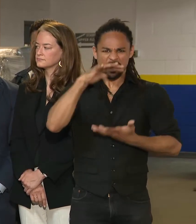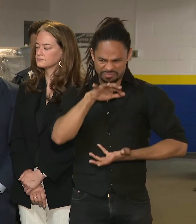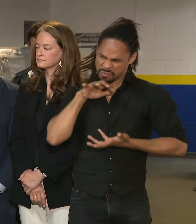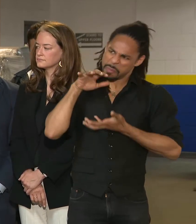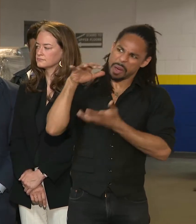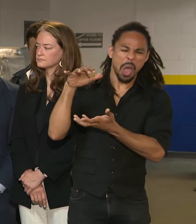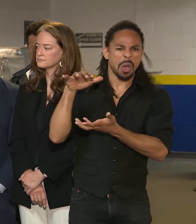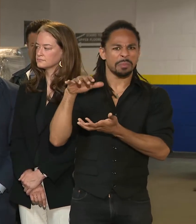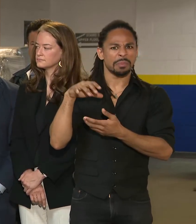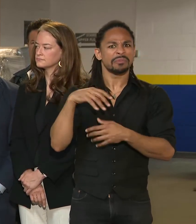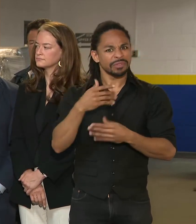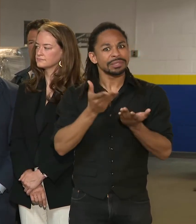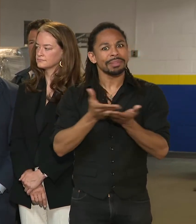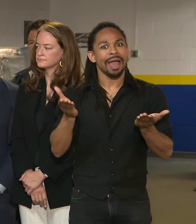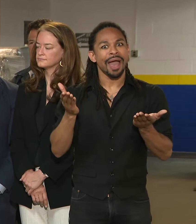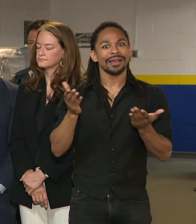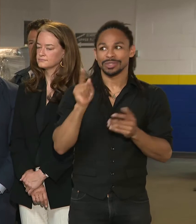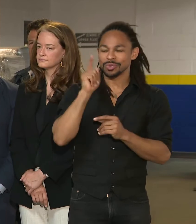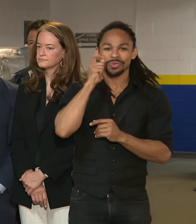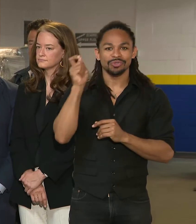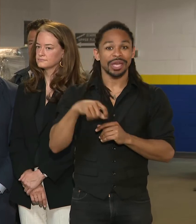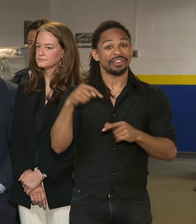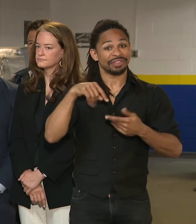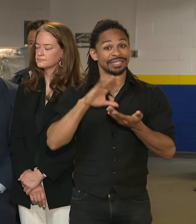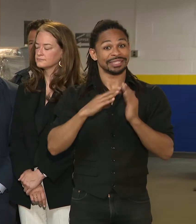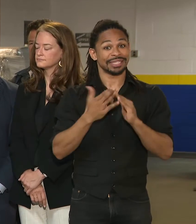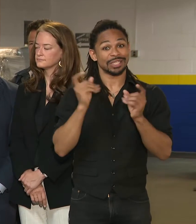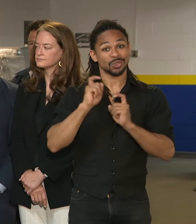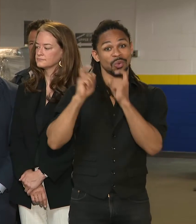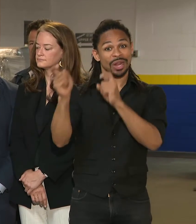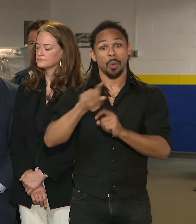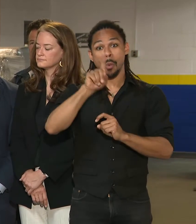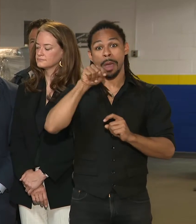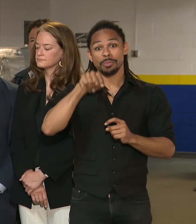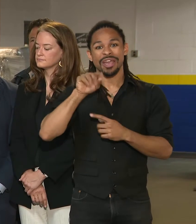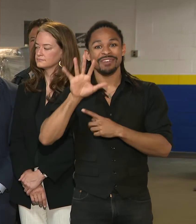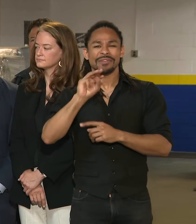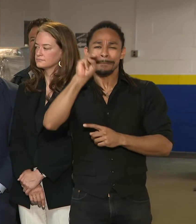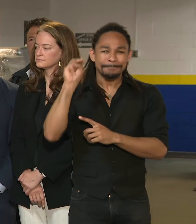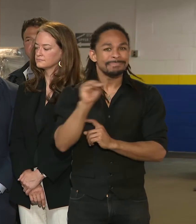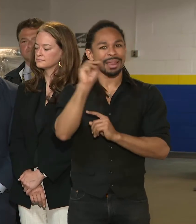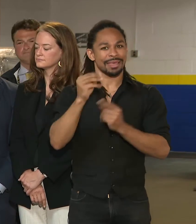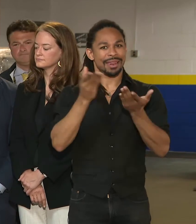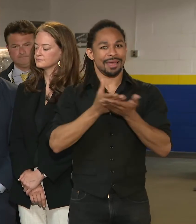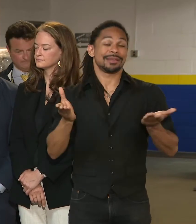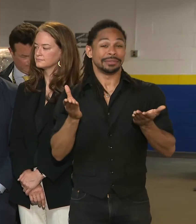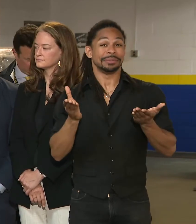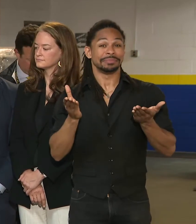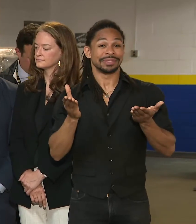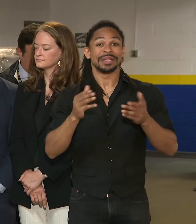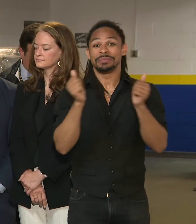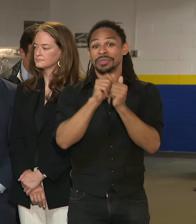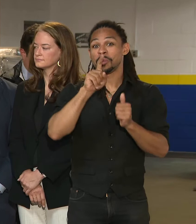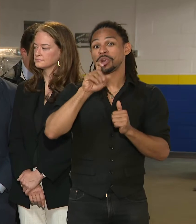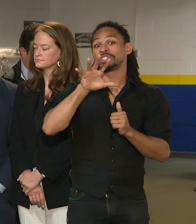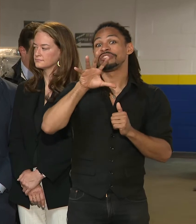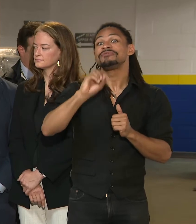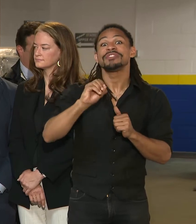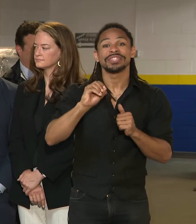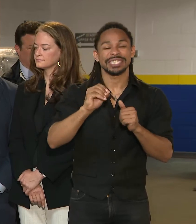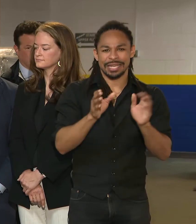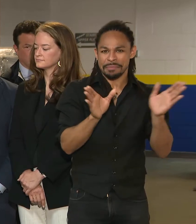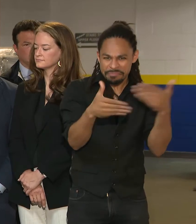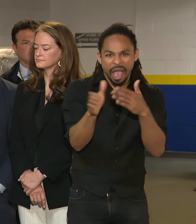city has already donated 1.5 million items, with 150 pallets